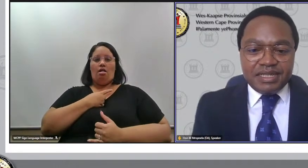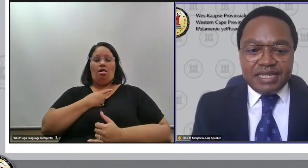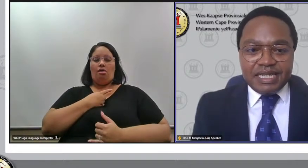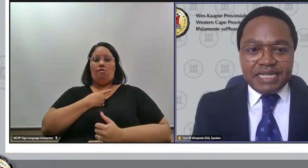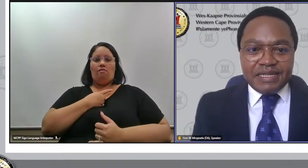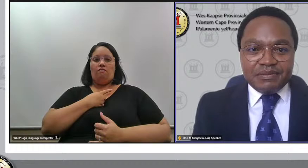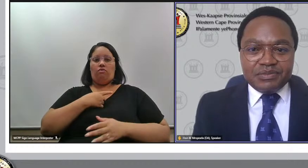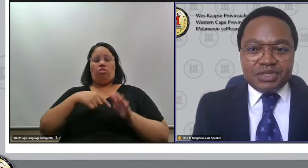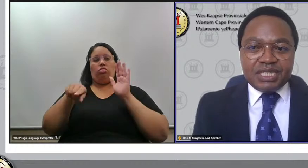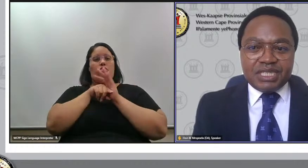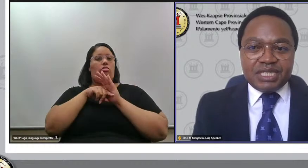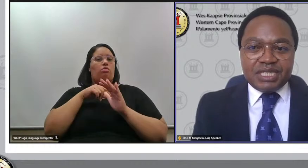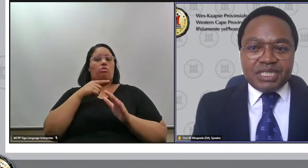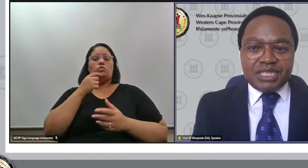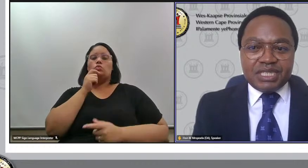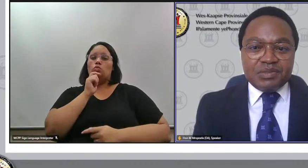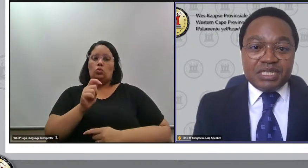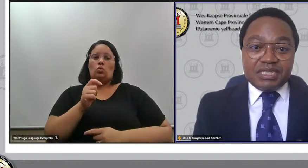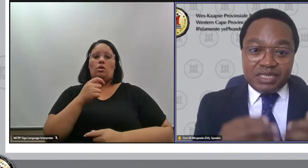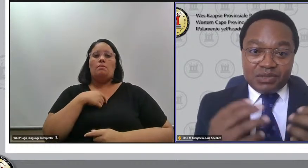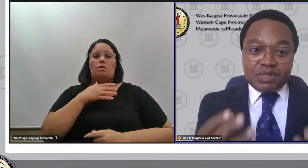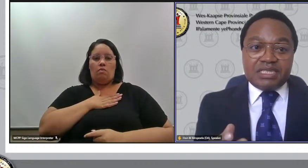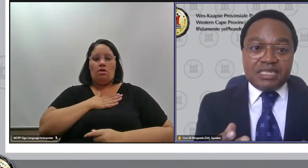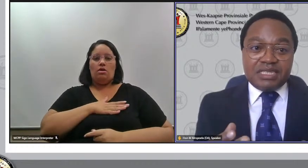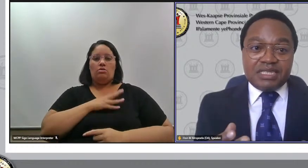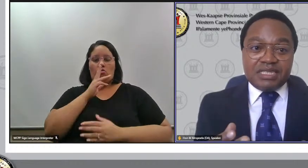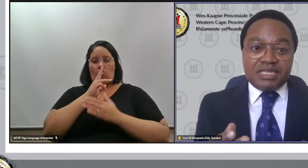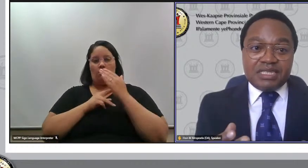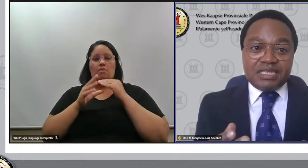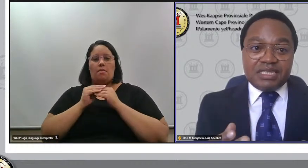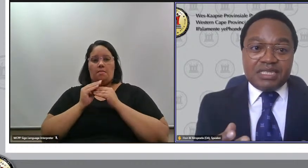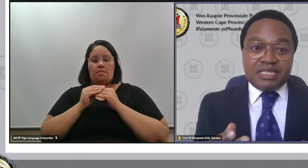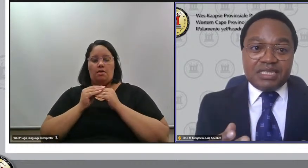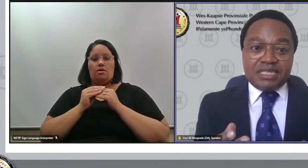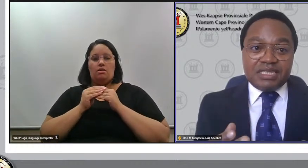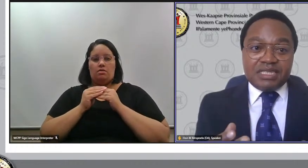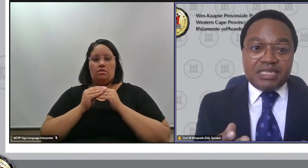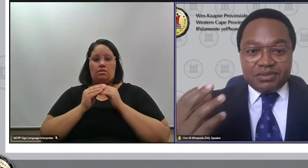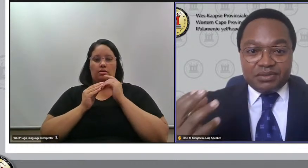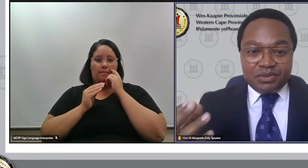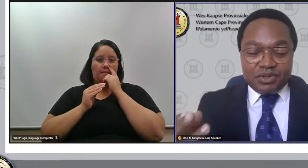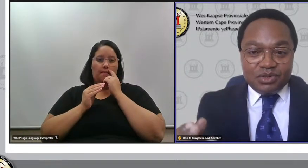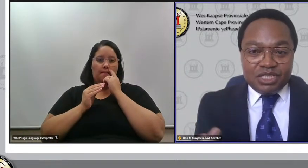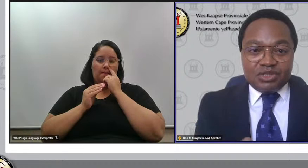really say that the honorable members, as much as is the